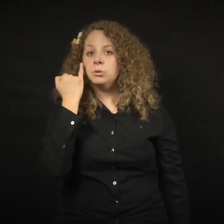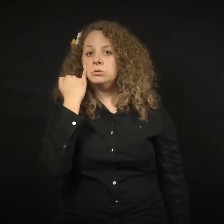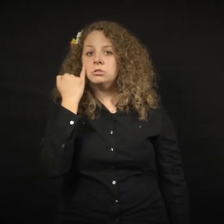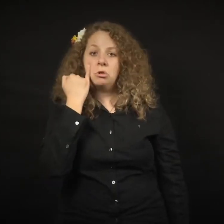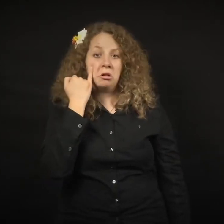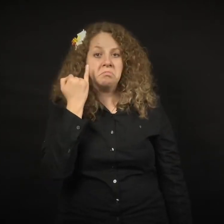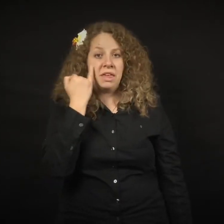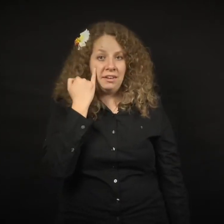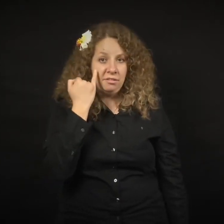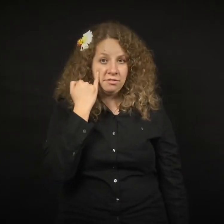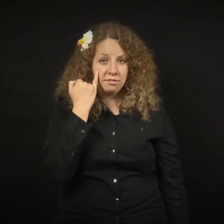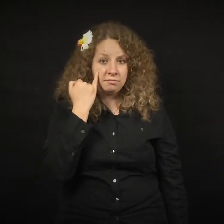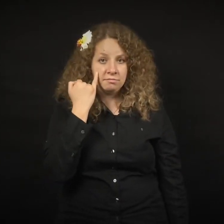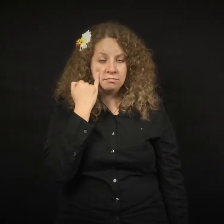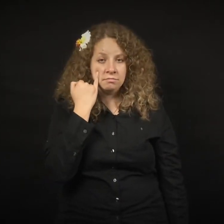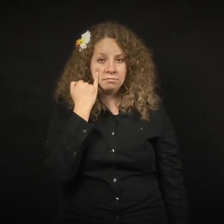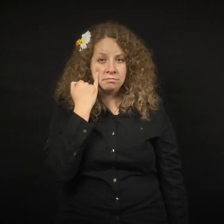Suppose or if.